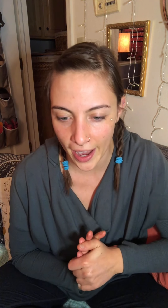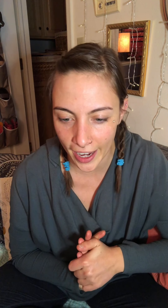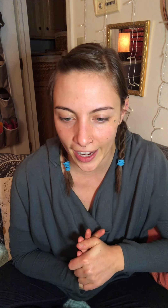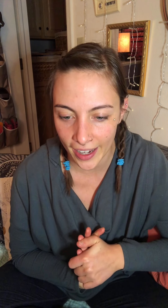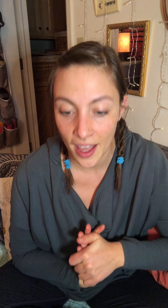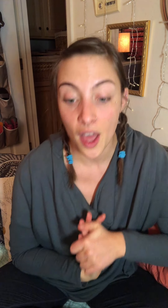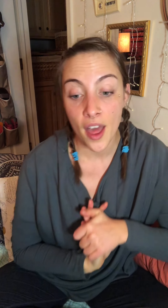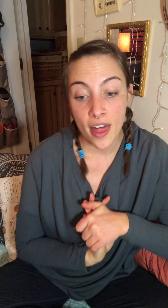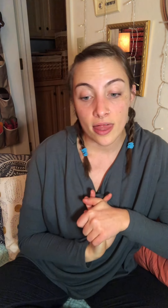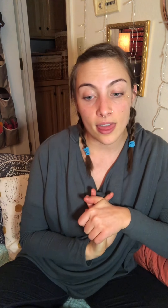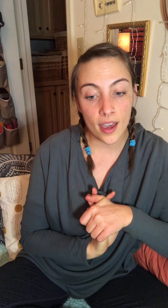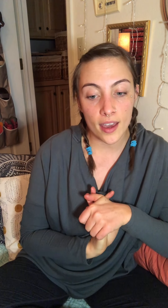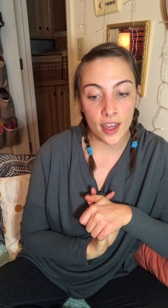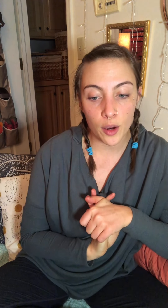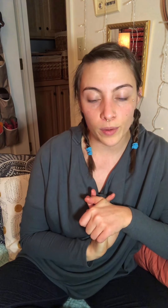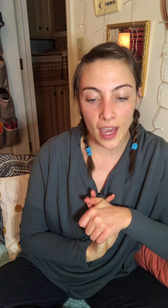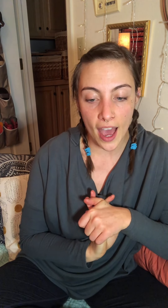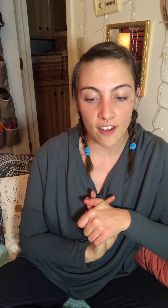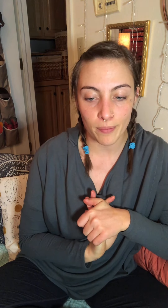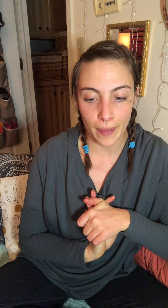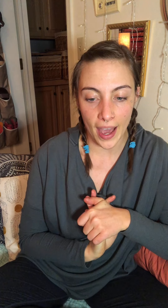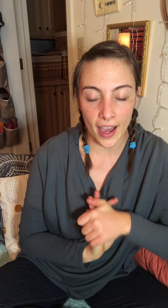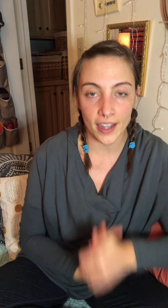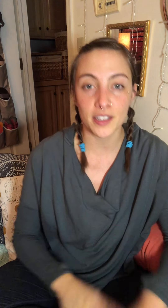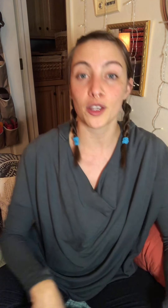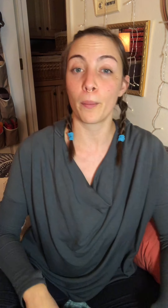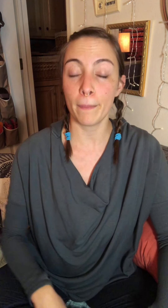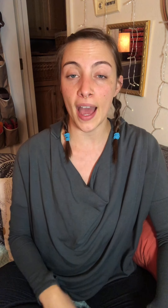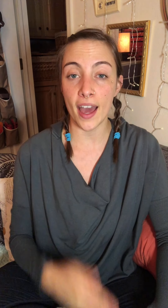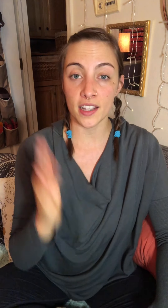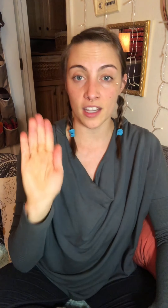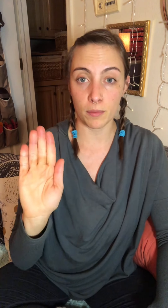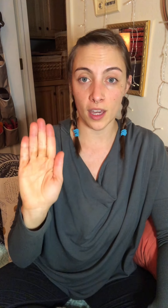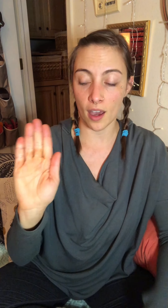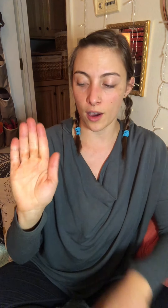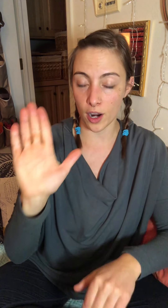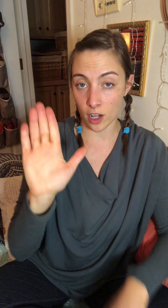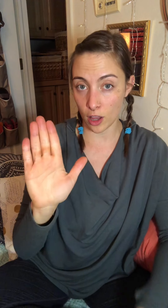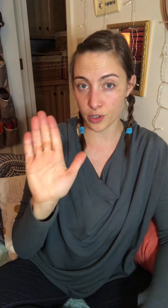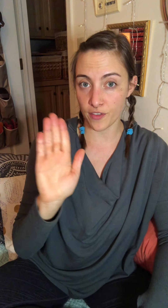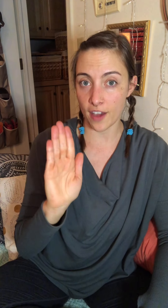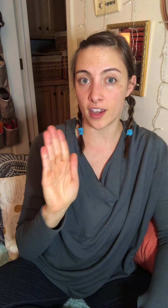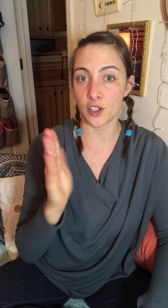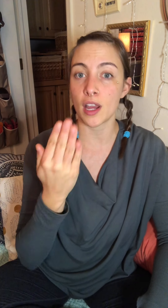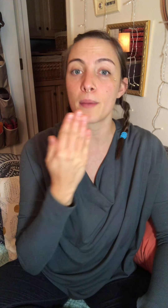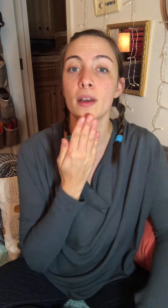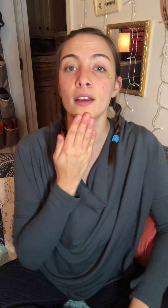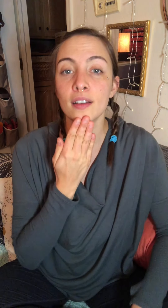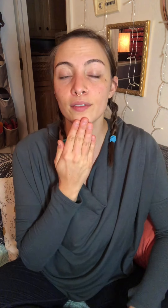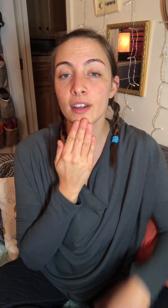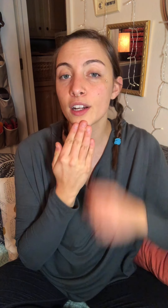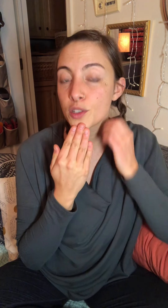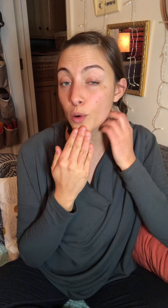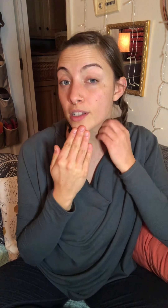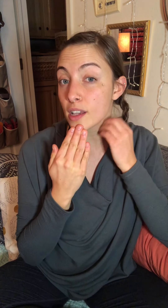Okay. Then we have bad. So bad is going to be our closed 5 hand shape, fingers towards